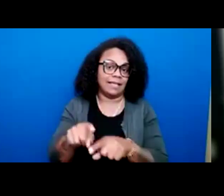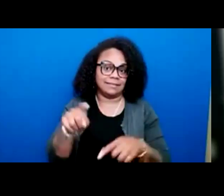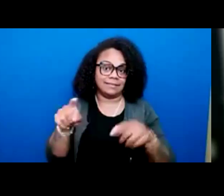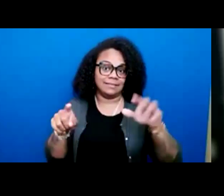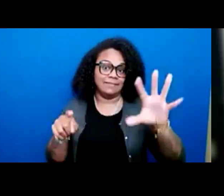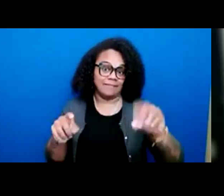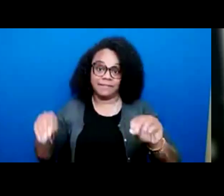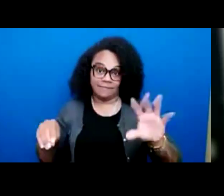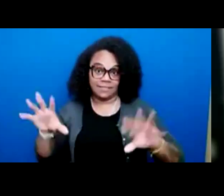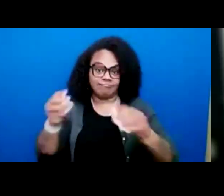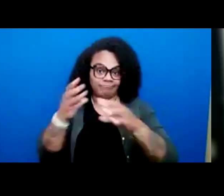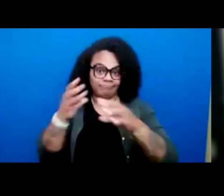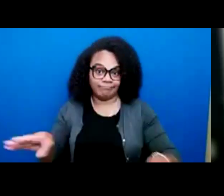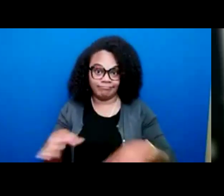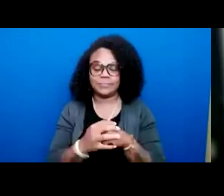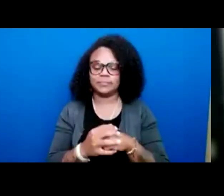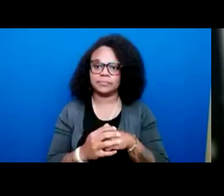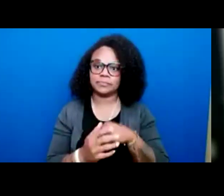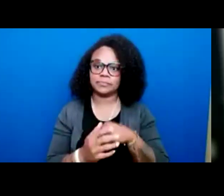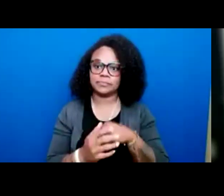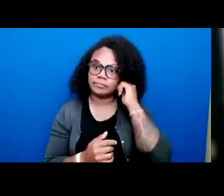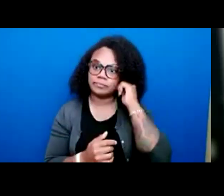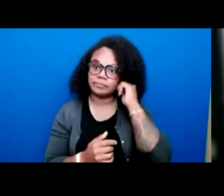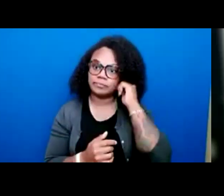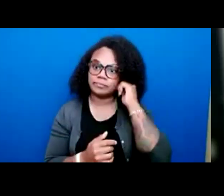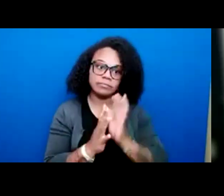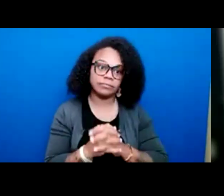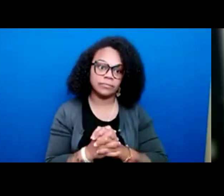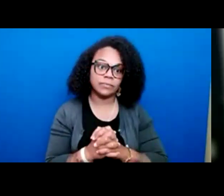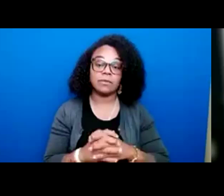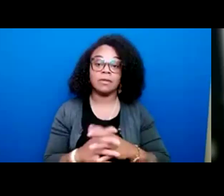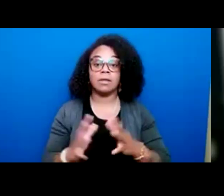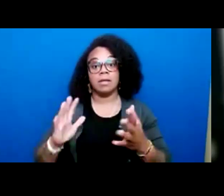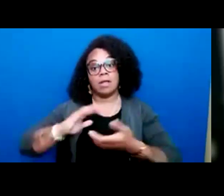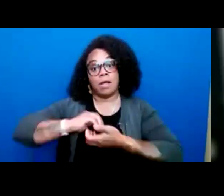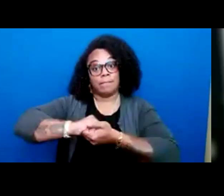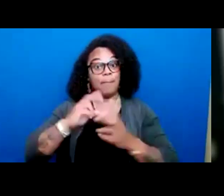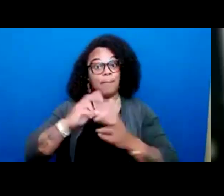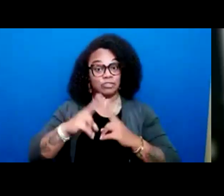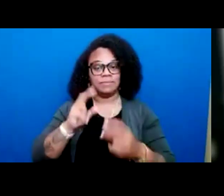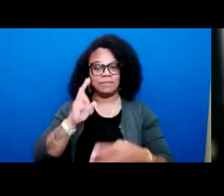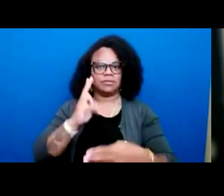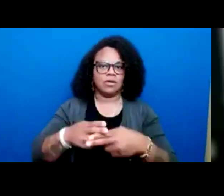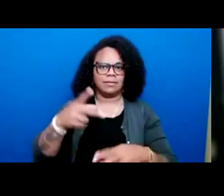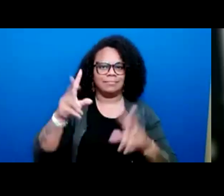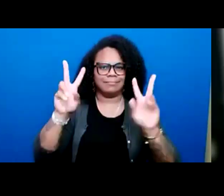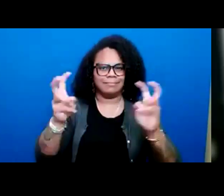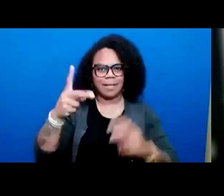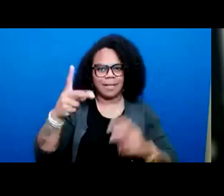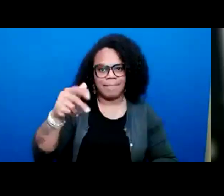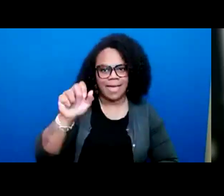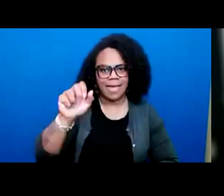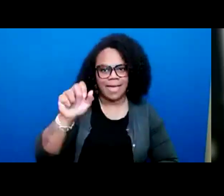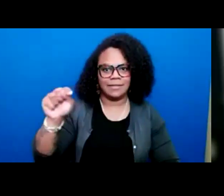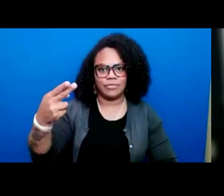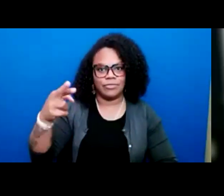Then you have partnerships are considered pass-through entities. I mentioned before that with partners, it's kind